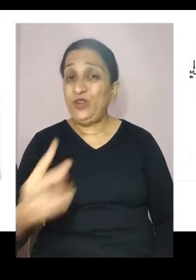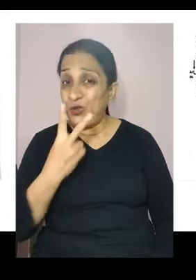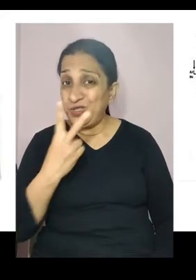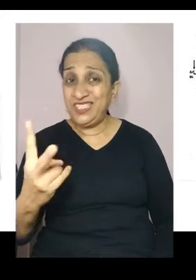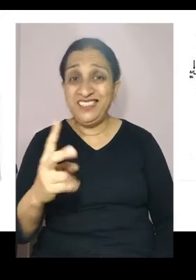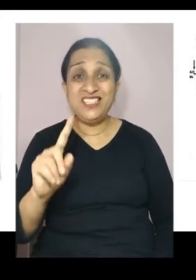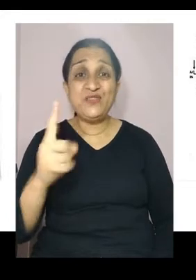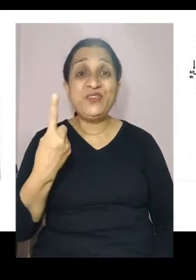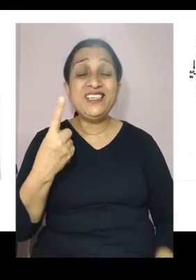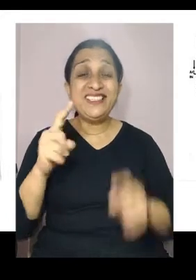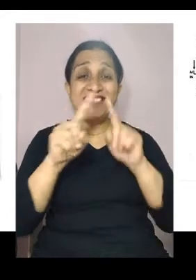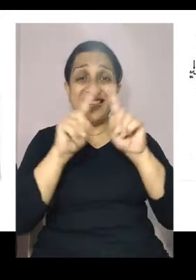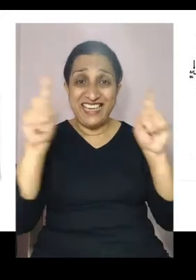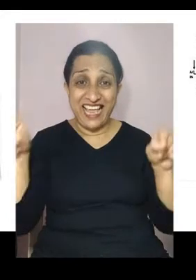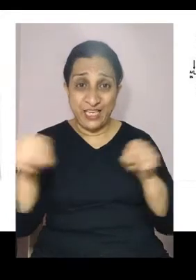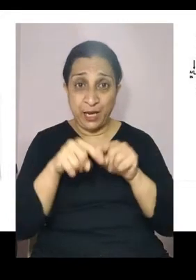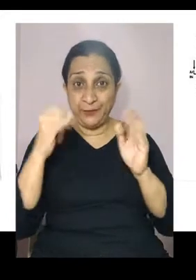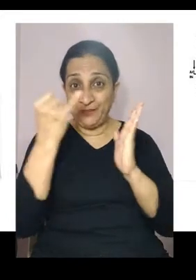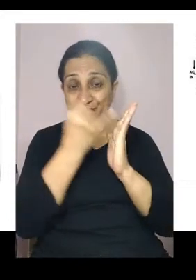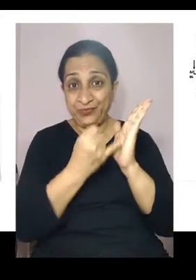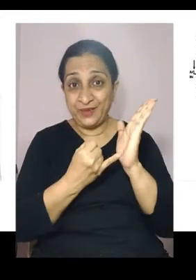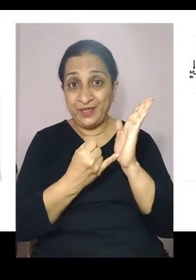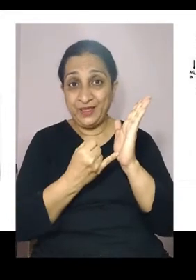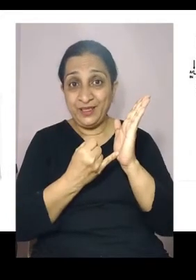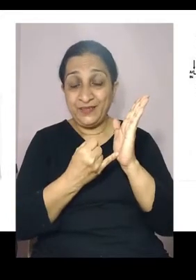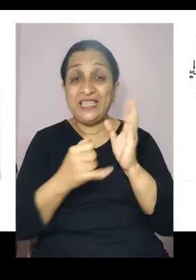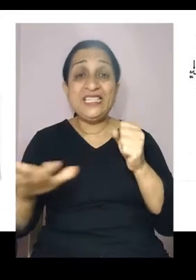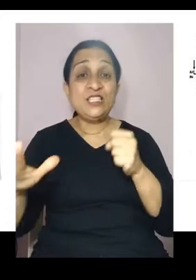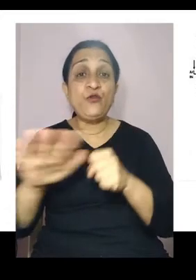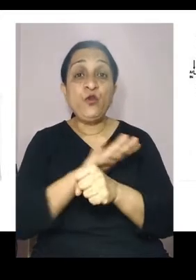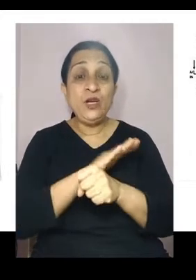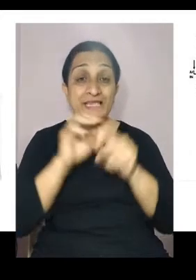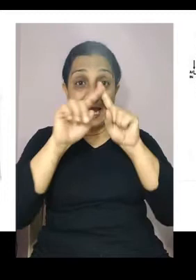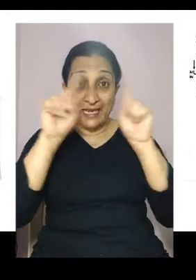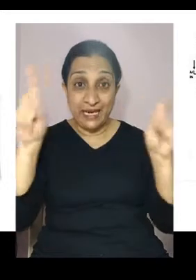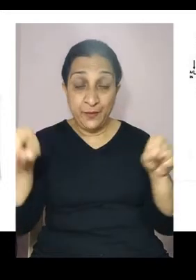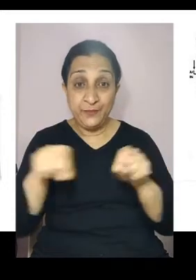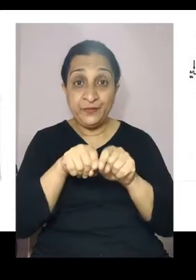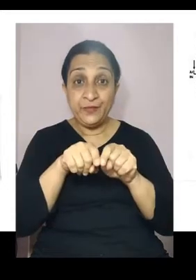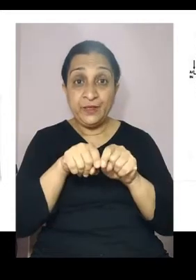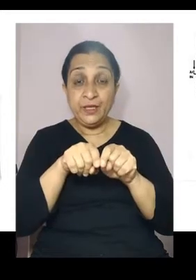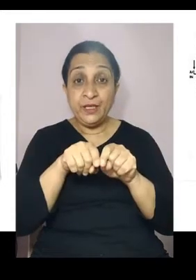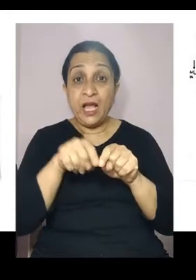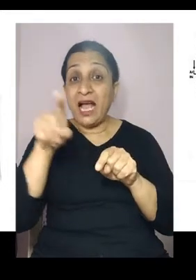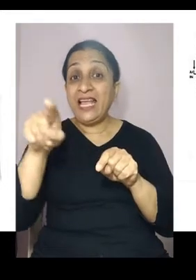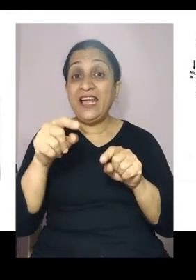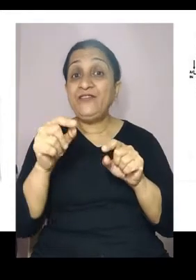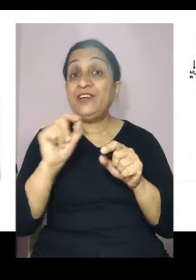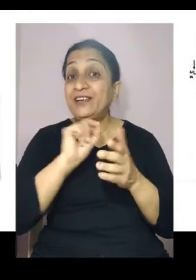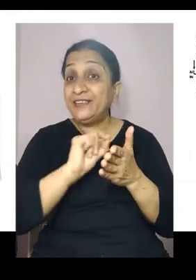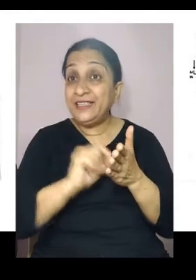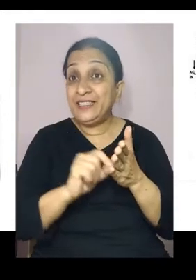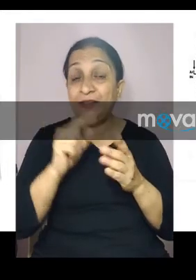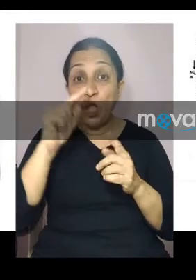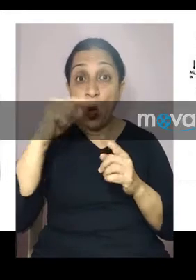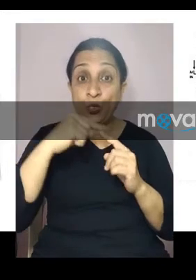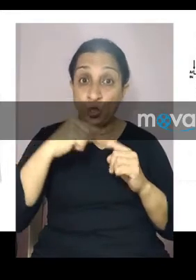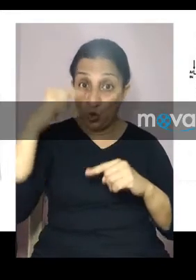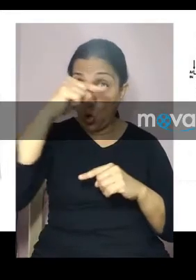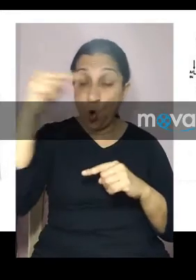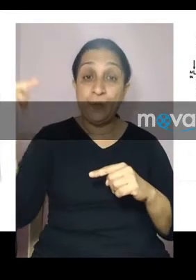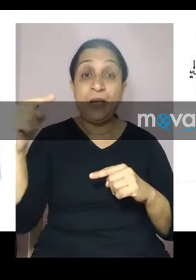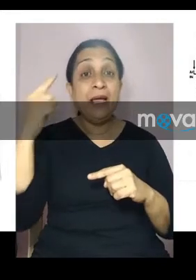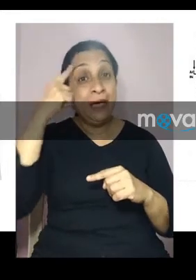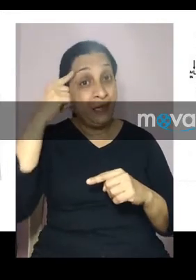Now when you see this first diagram, that is the full diagram, I have written there on